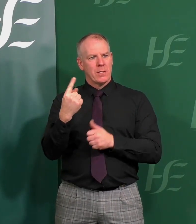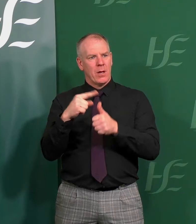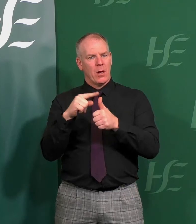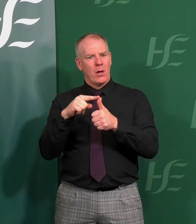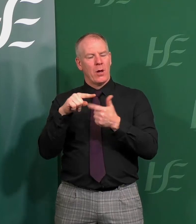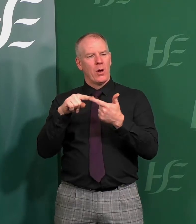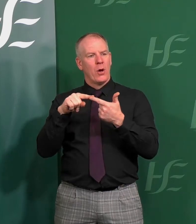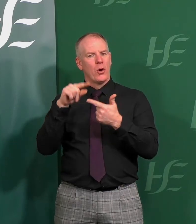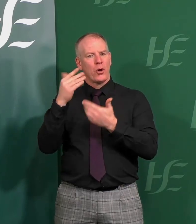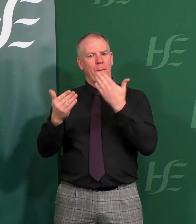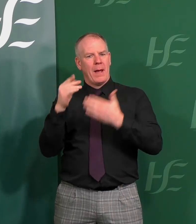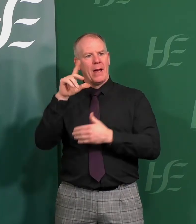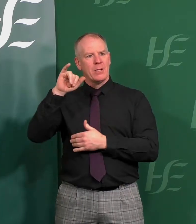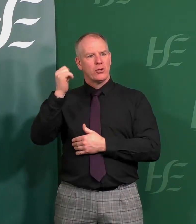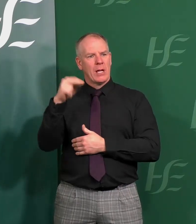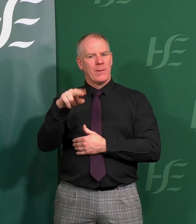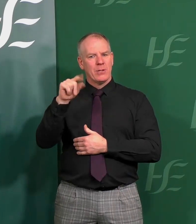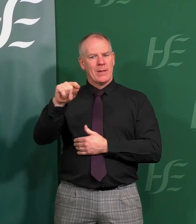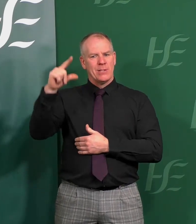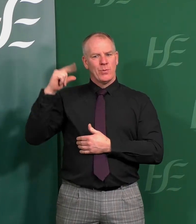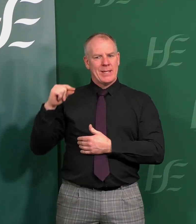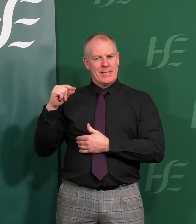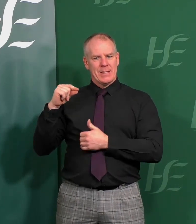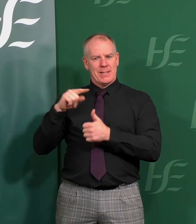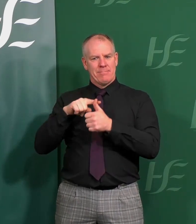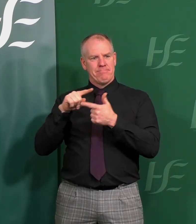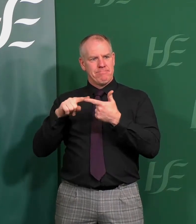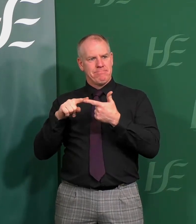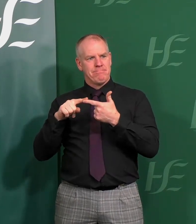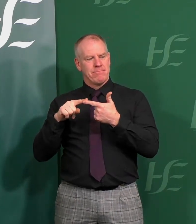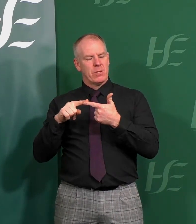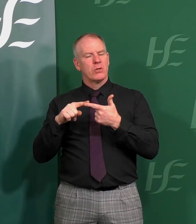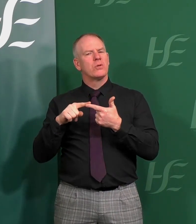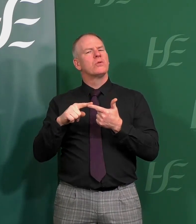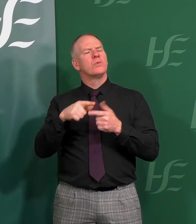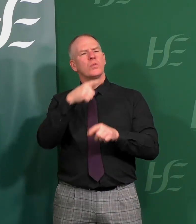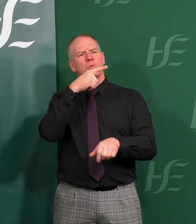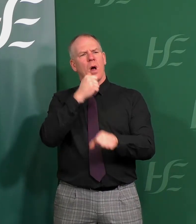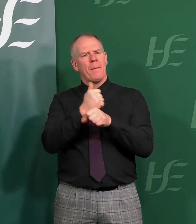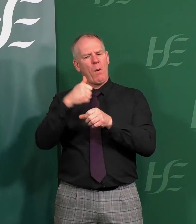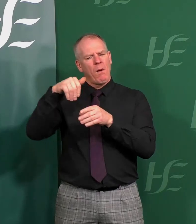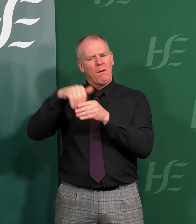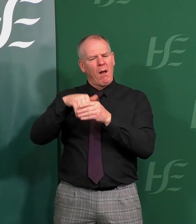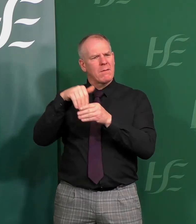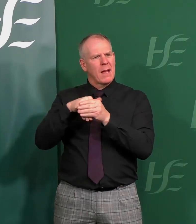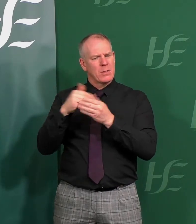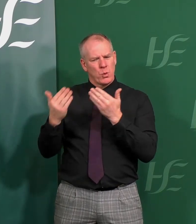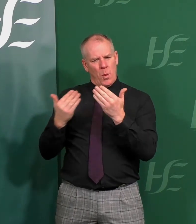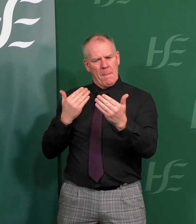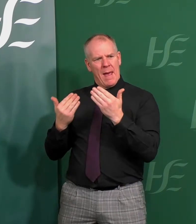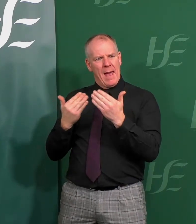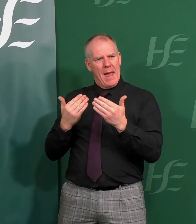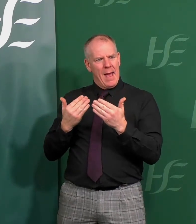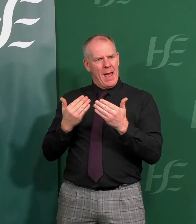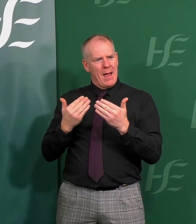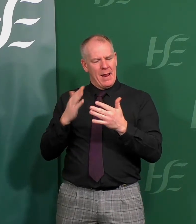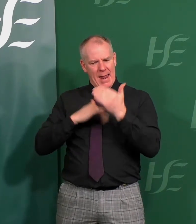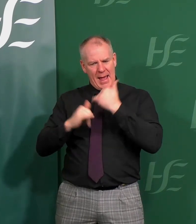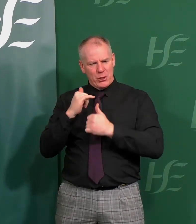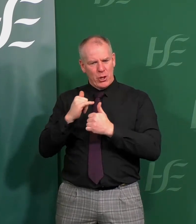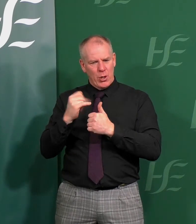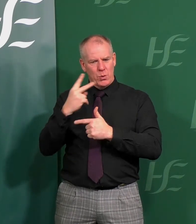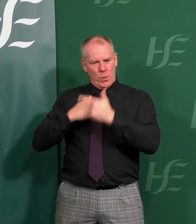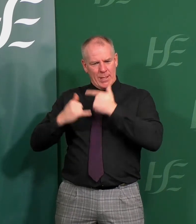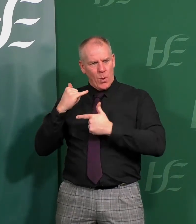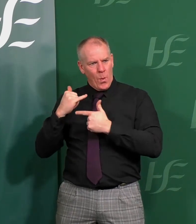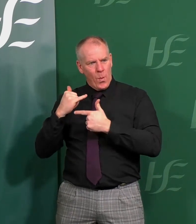year, 2020. And just to provide a level of context around some of those comparisons, because yes, certainly in January of